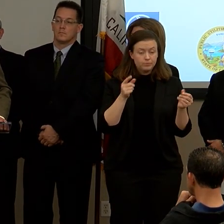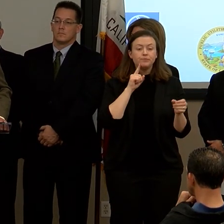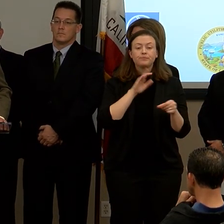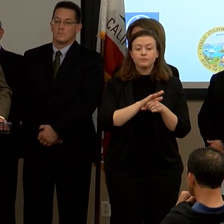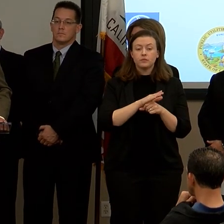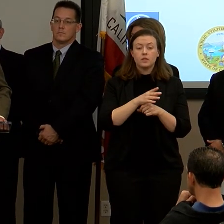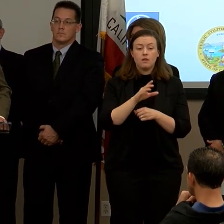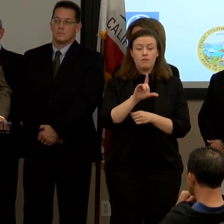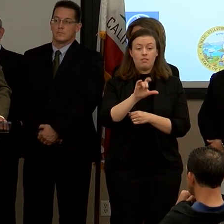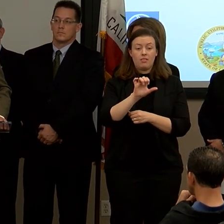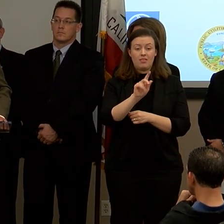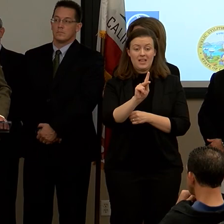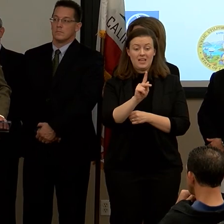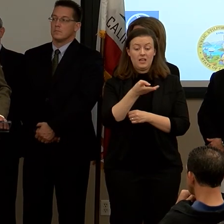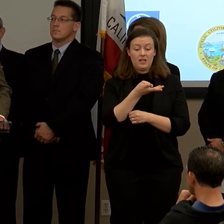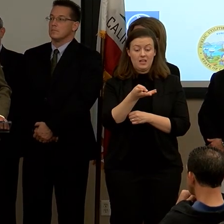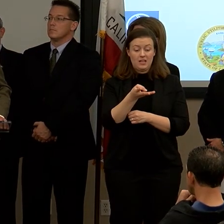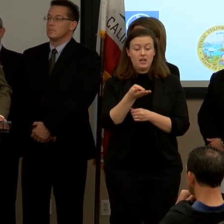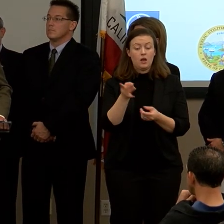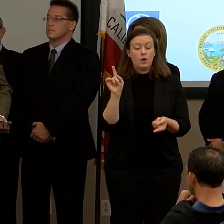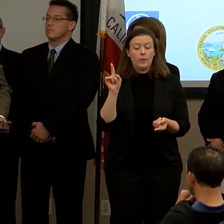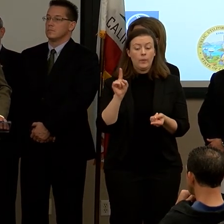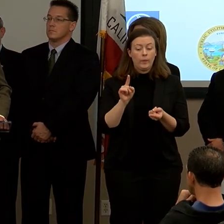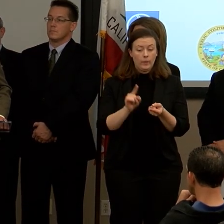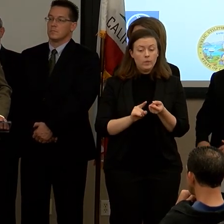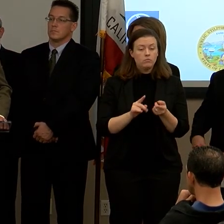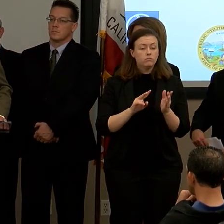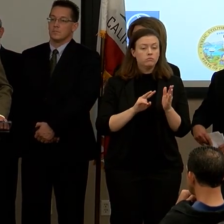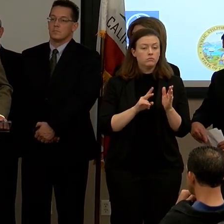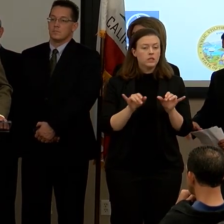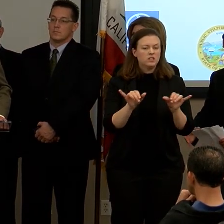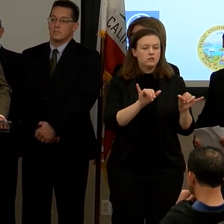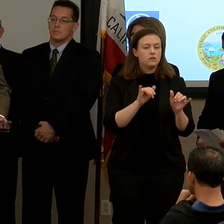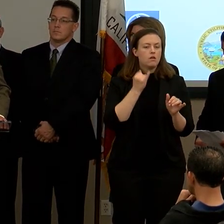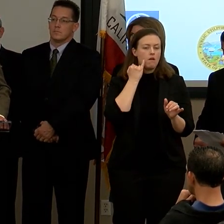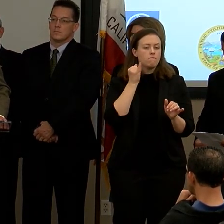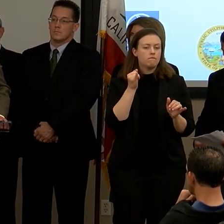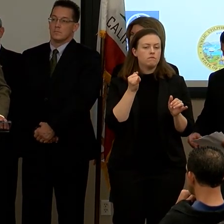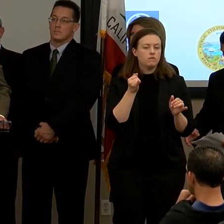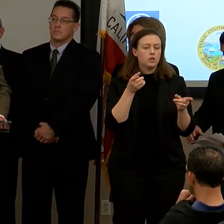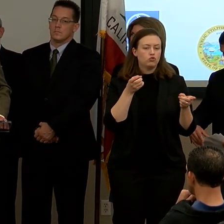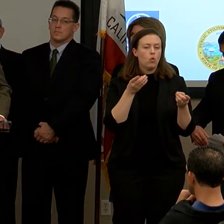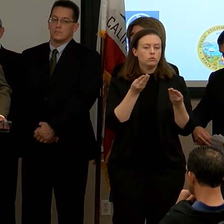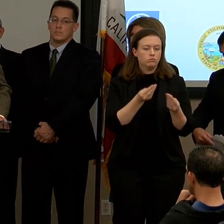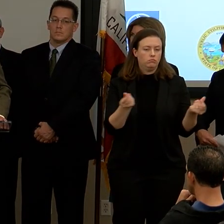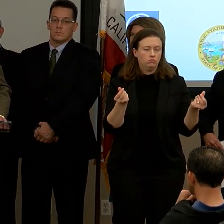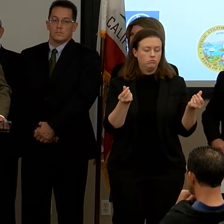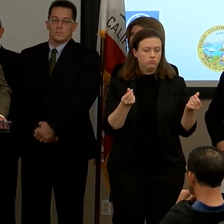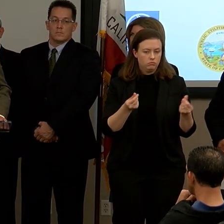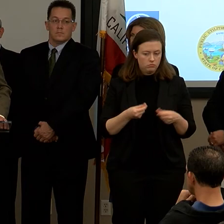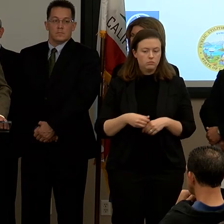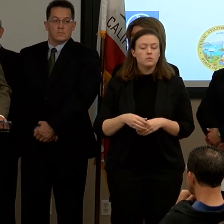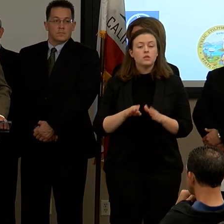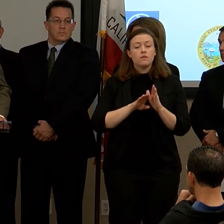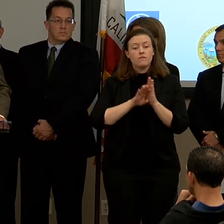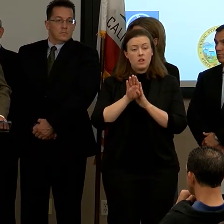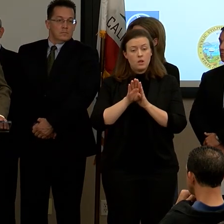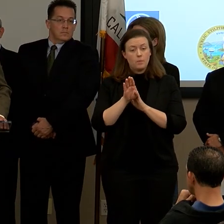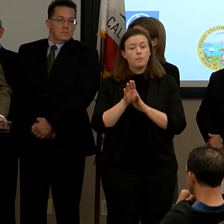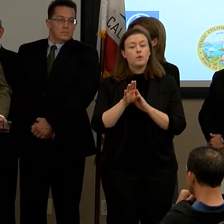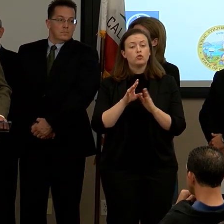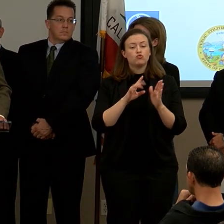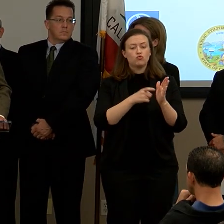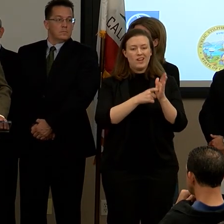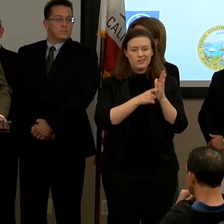leaking gas has diminished consistent with successfully controlling the leak. We developed numerical criteria with the South Coast Air Quality